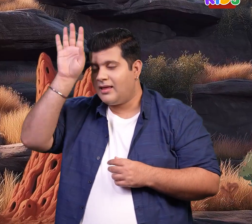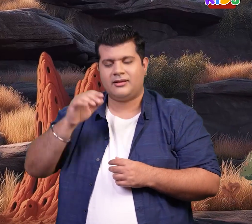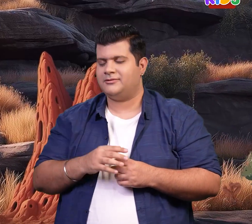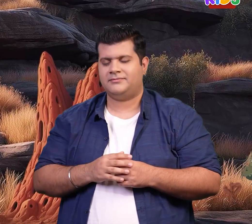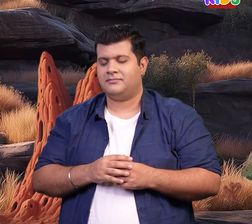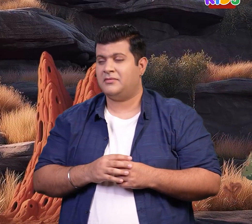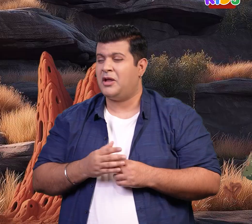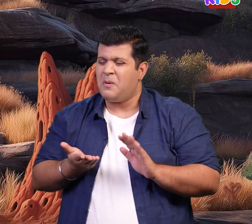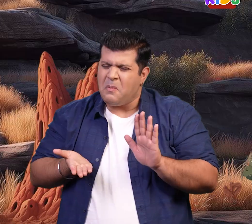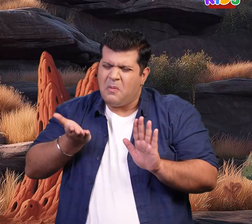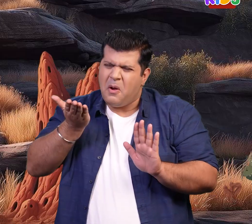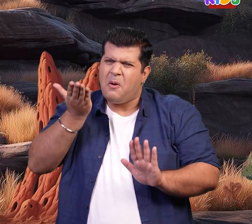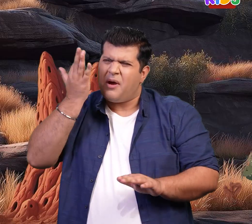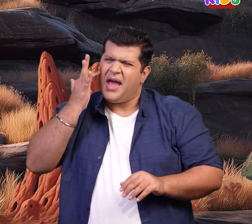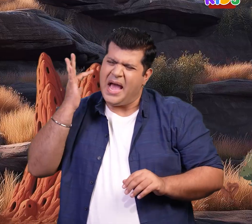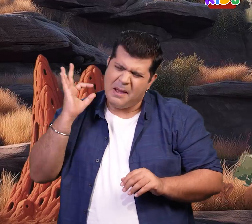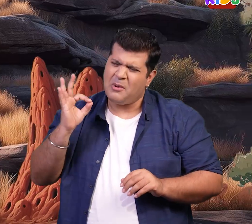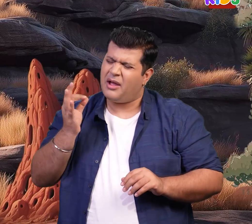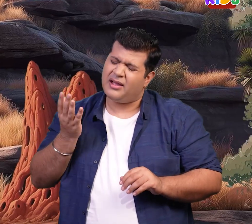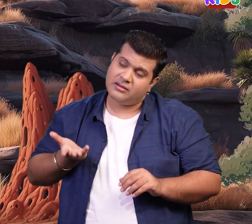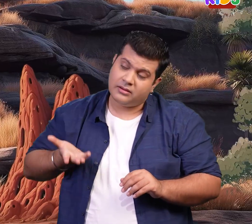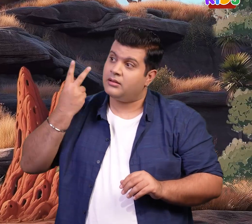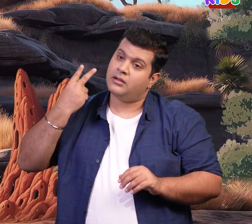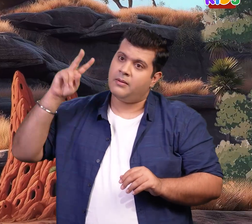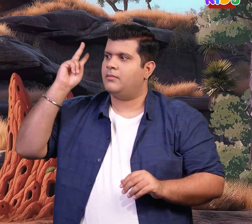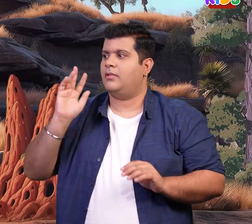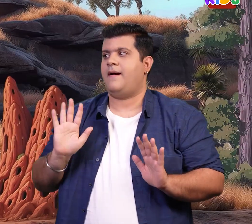nods. An even more important person.